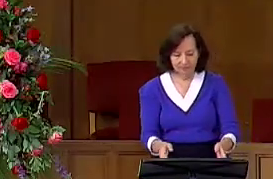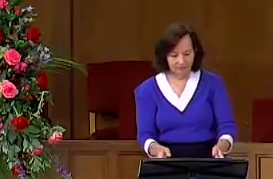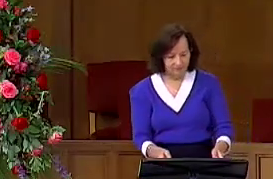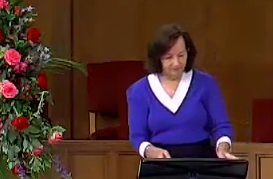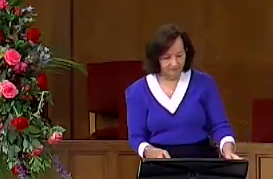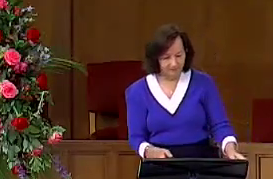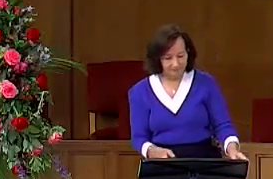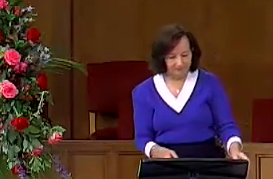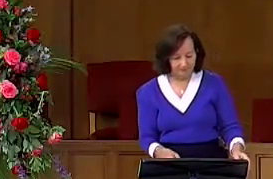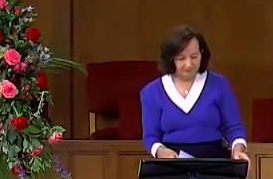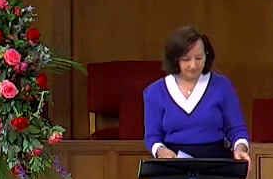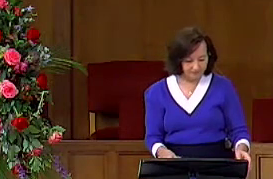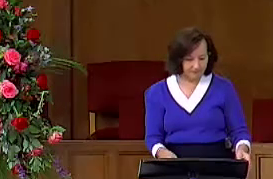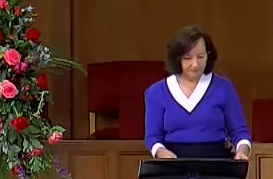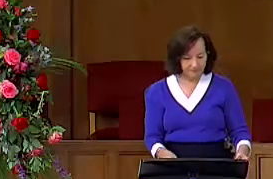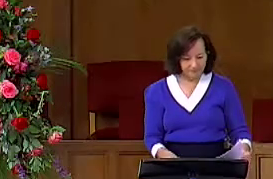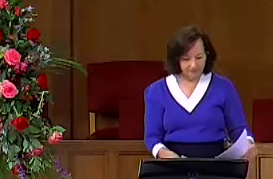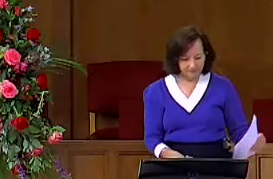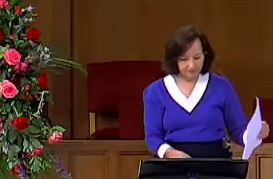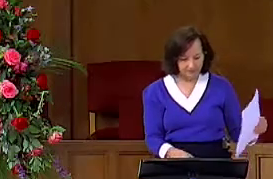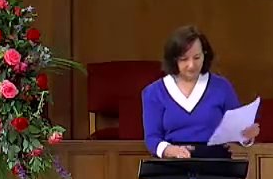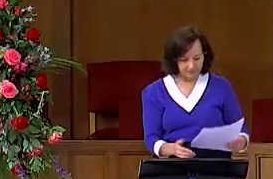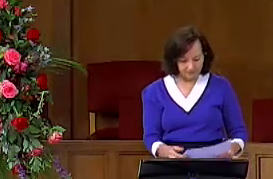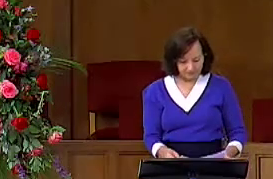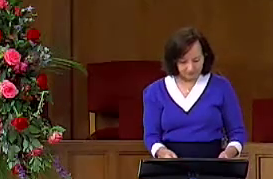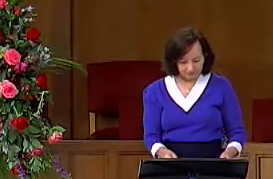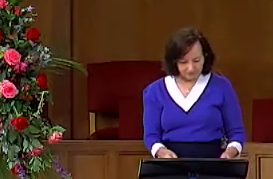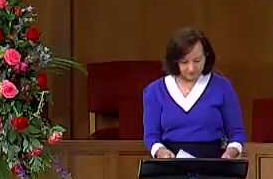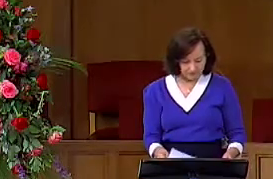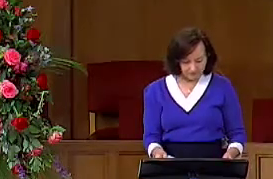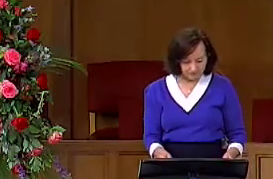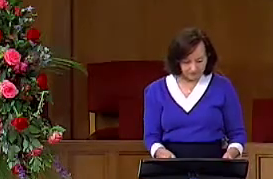The blood of Christ shed for you. The body of Christ broken for you.